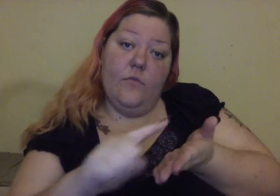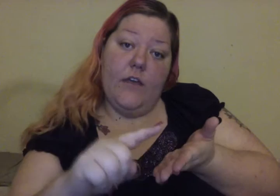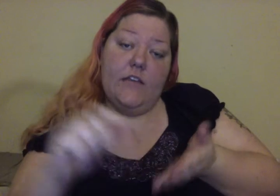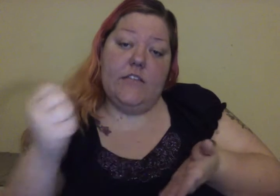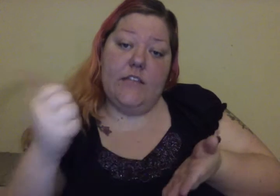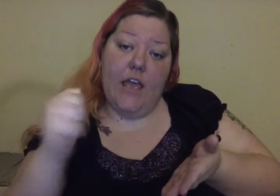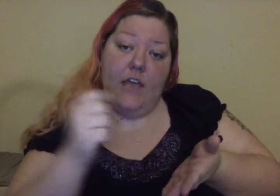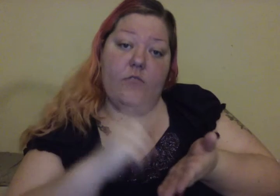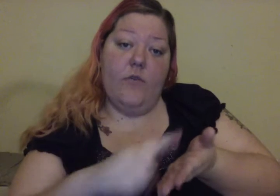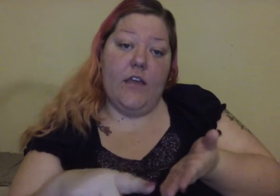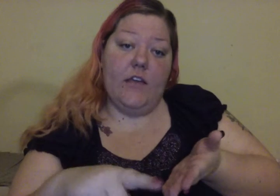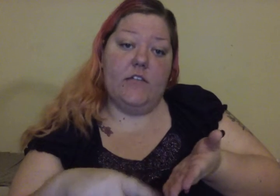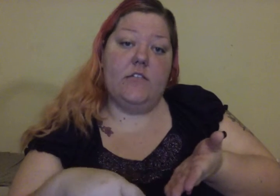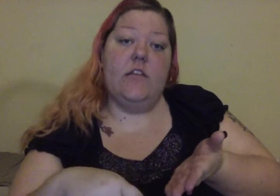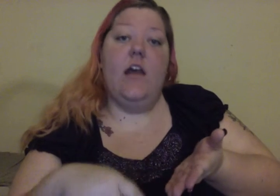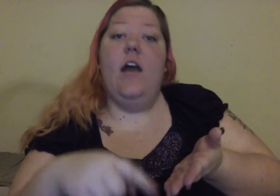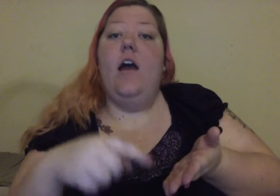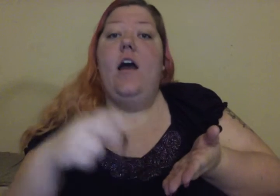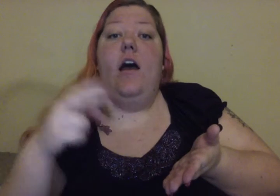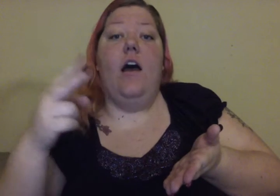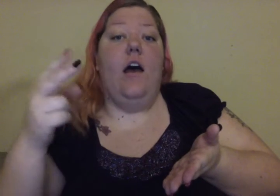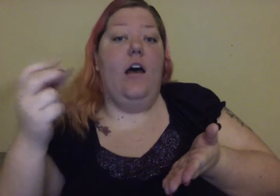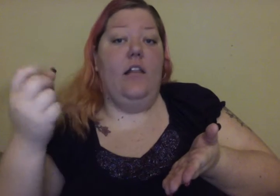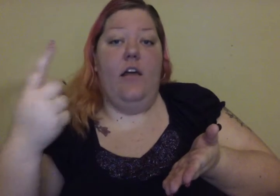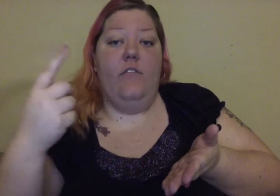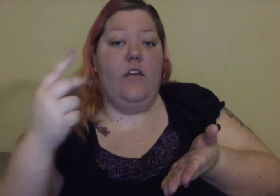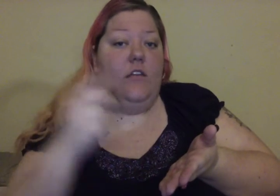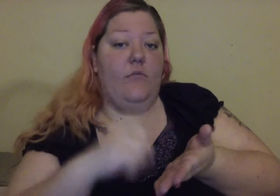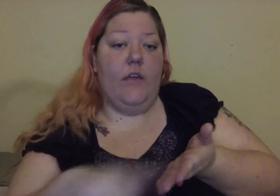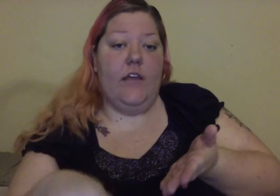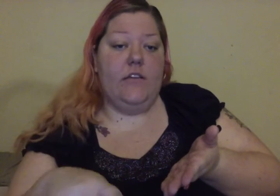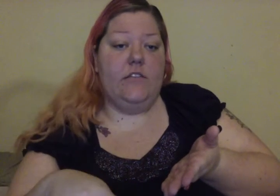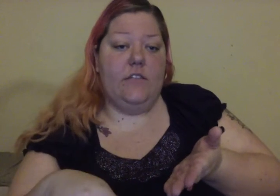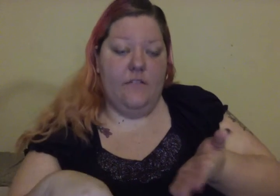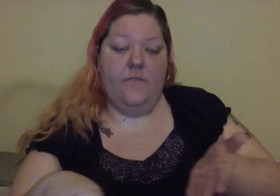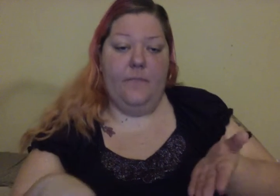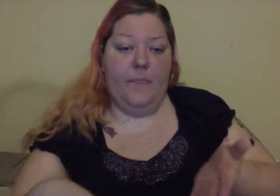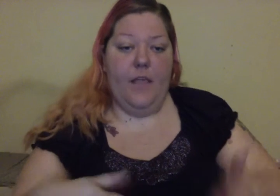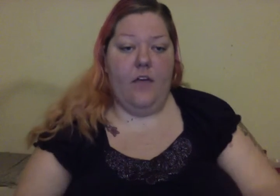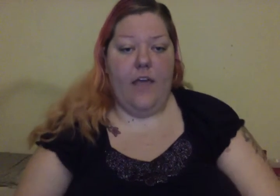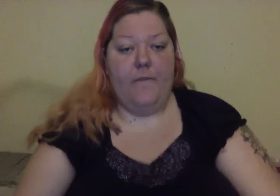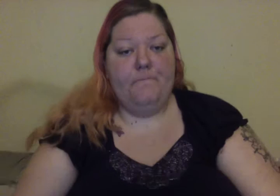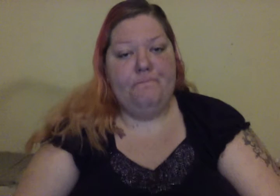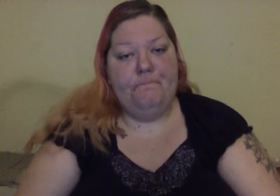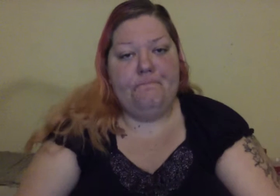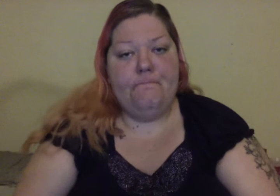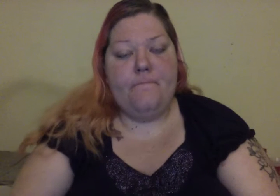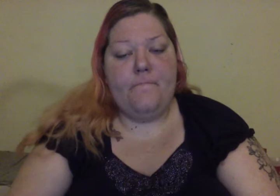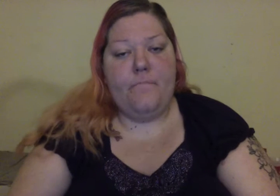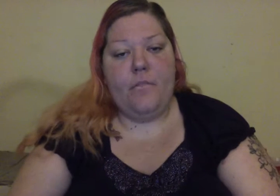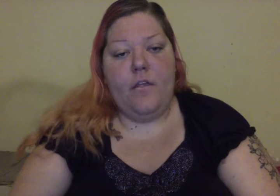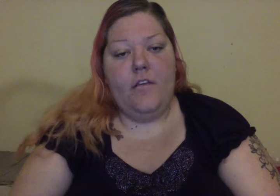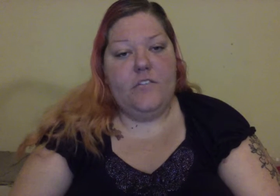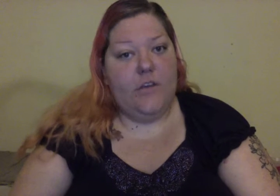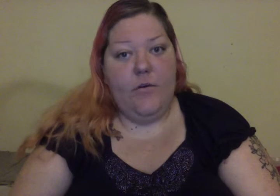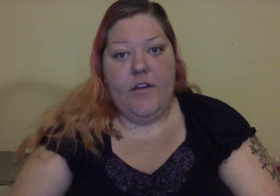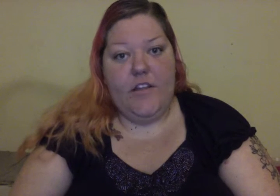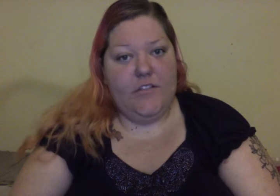weeks, 10 weeks, 11 weeks, all that. So on and so